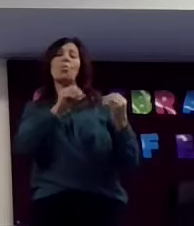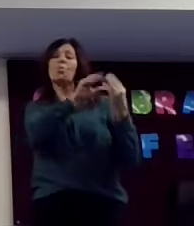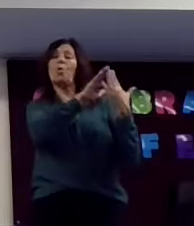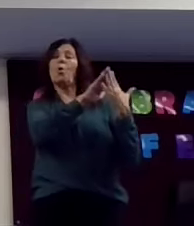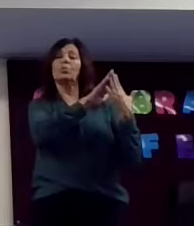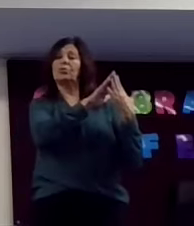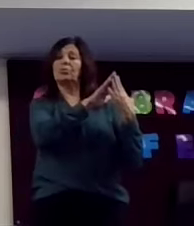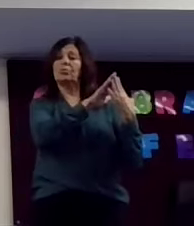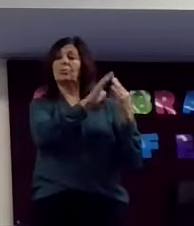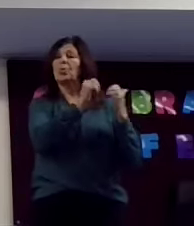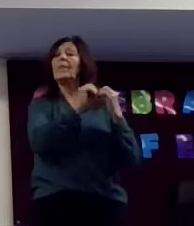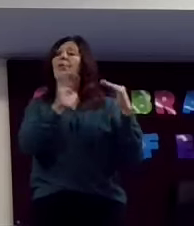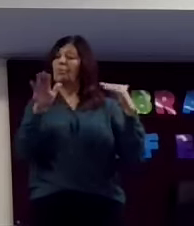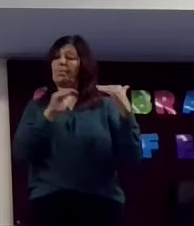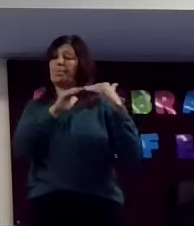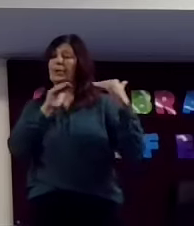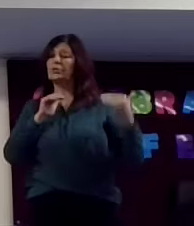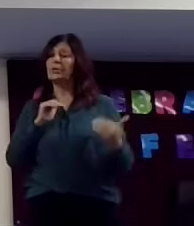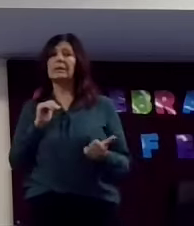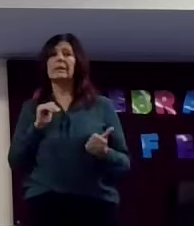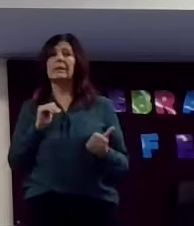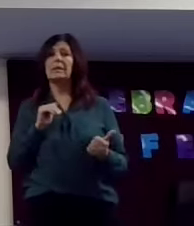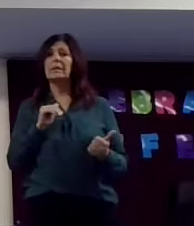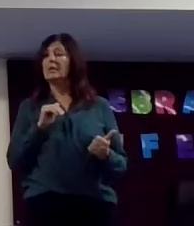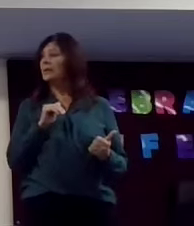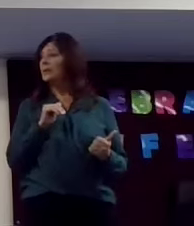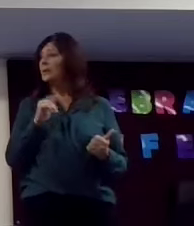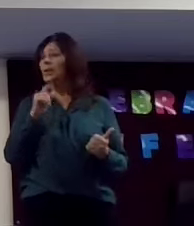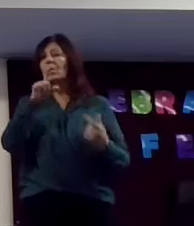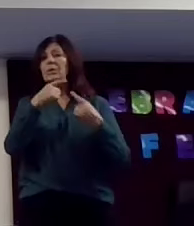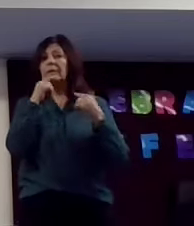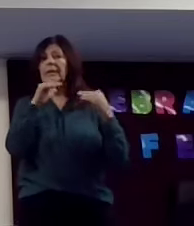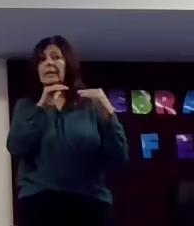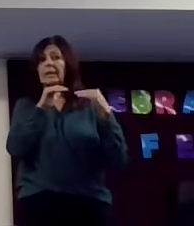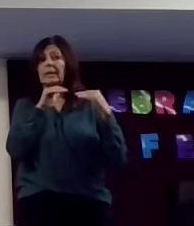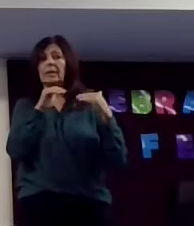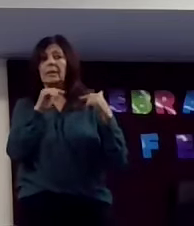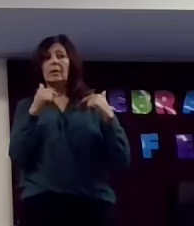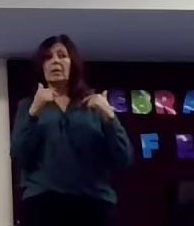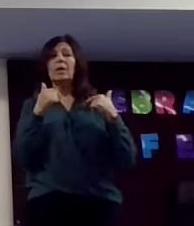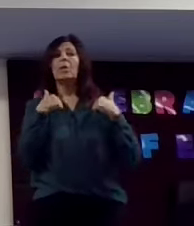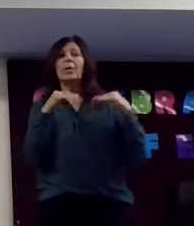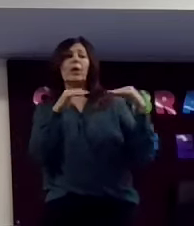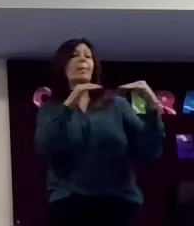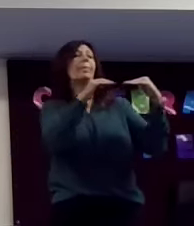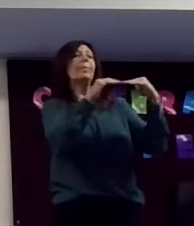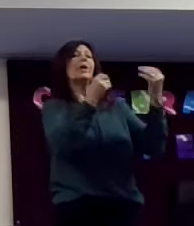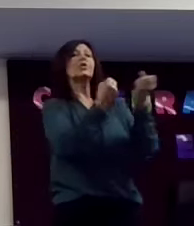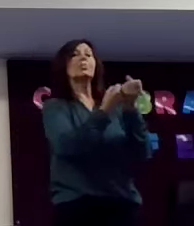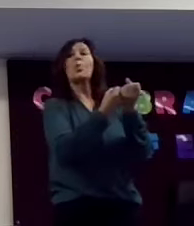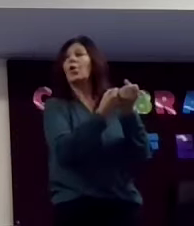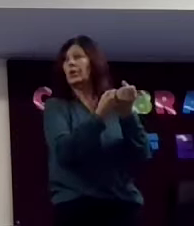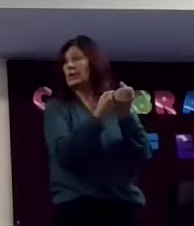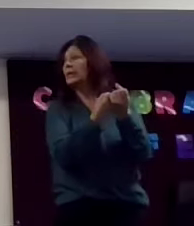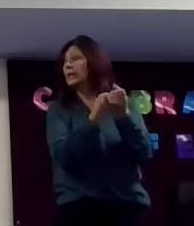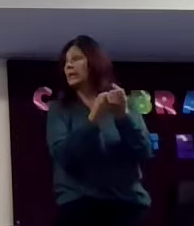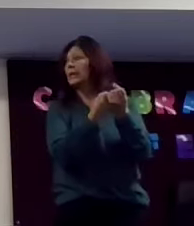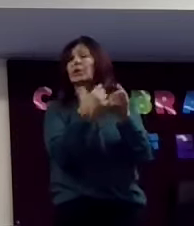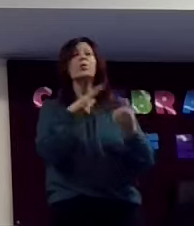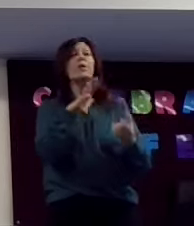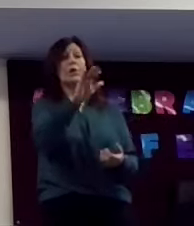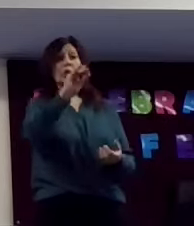become elected regarding peers? Peers who are, when you say peers, we are peer support specialists. Mental health care. Right, so you have